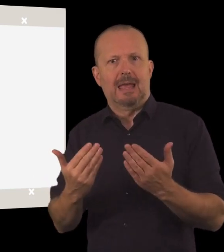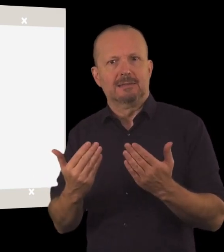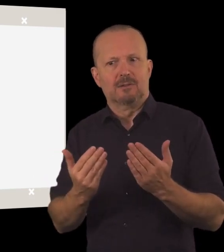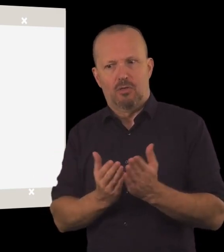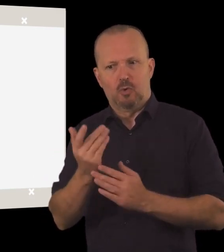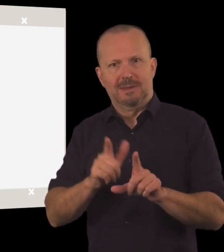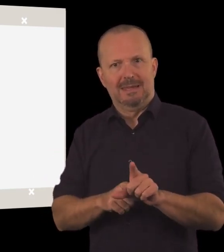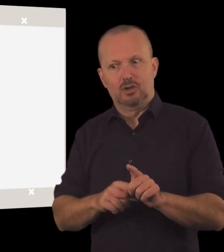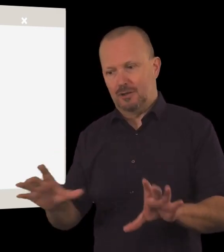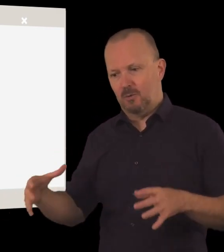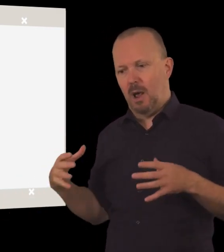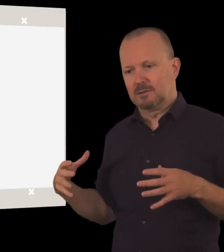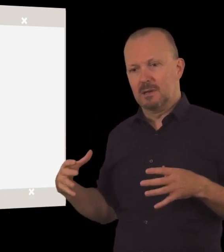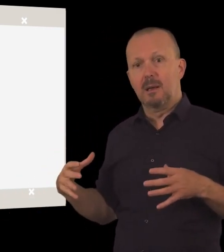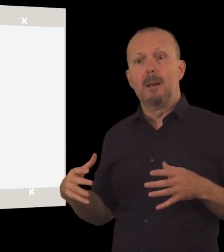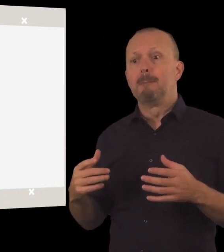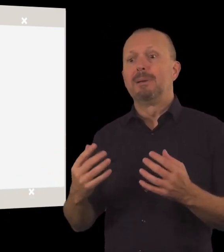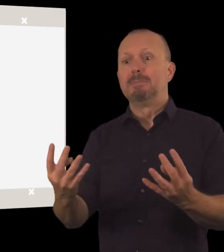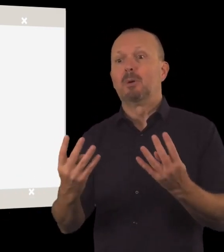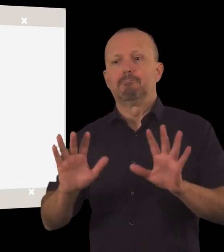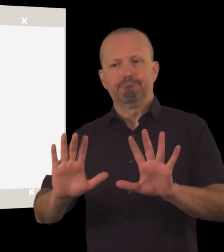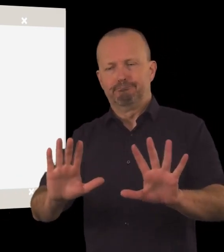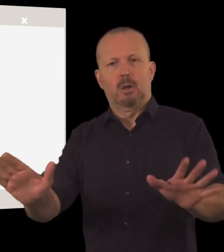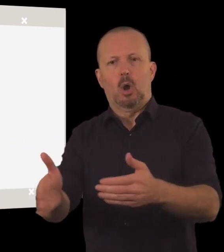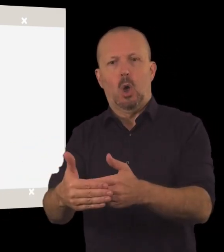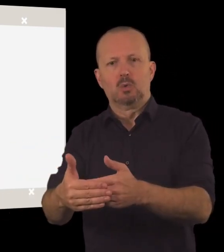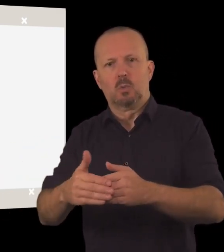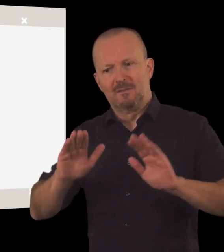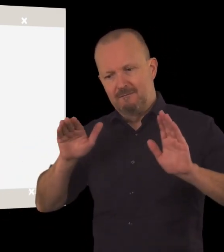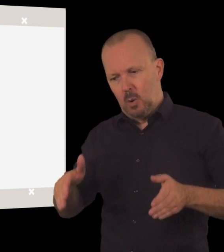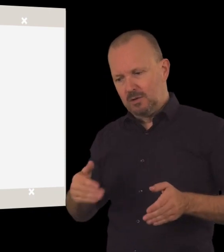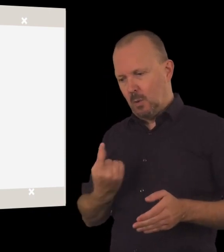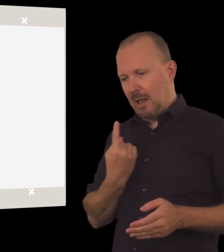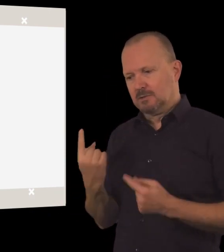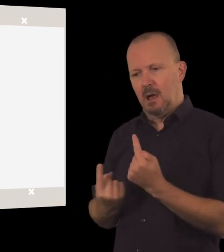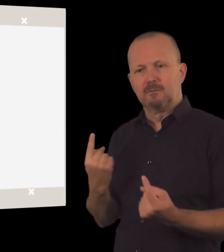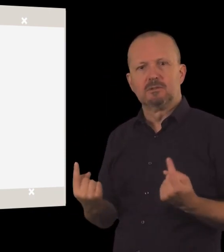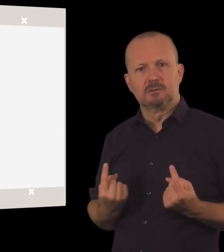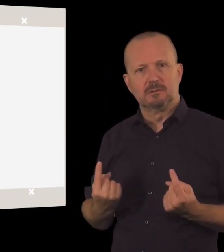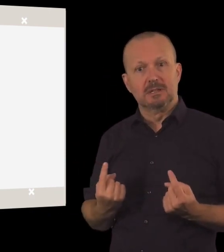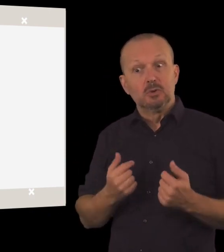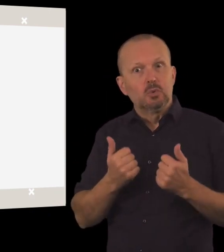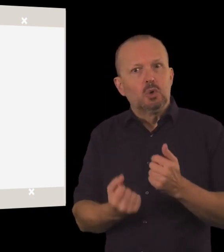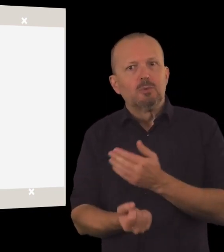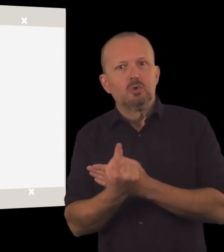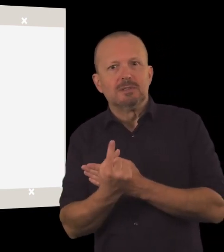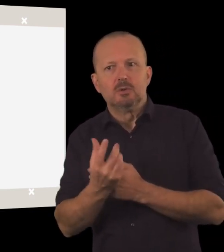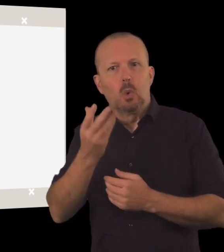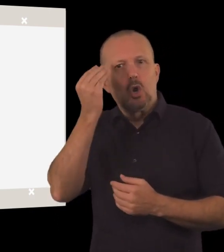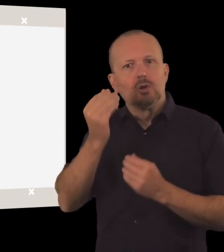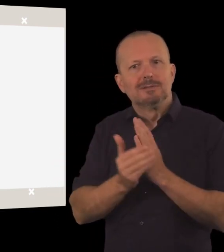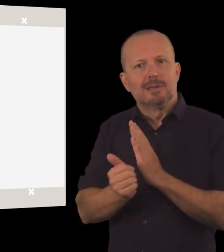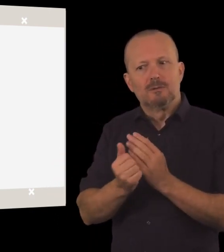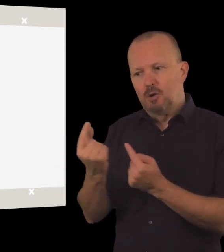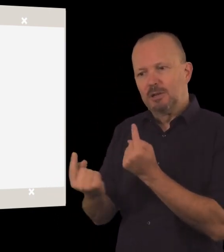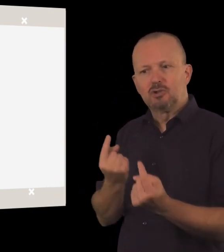skills and also have some time out to play music or do something in the space we may not have the time to do, like making a pinch pot